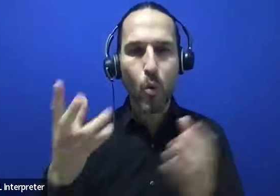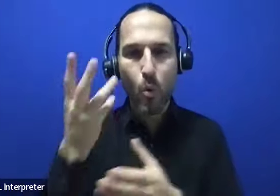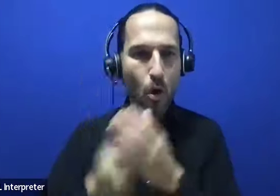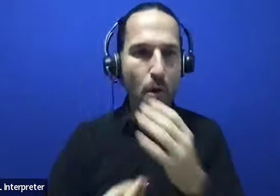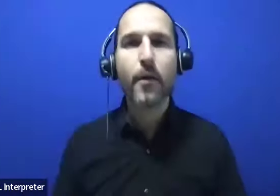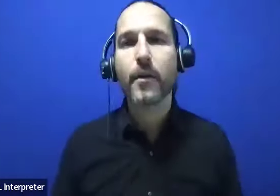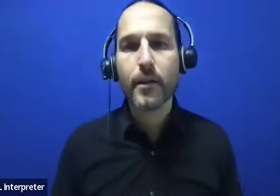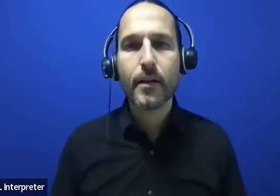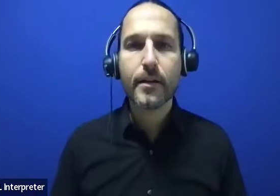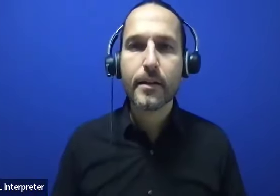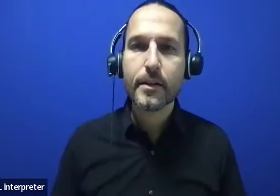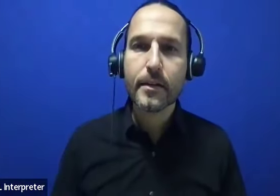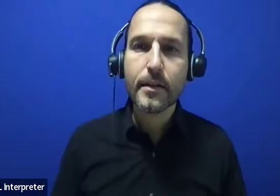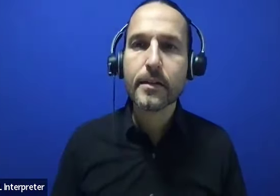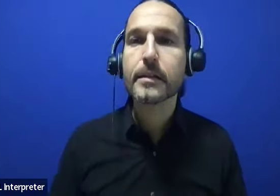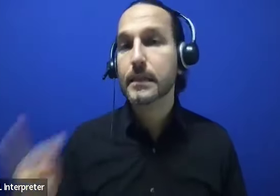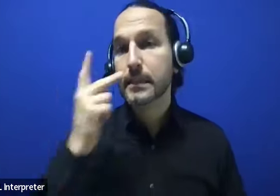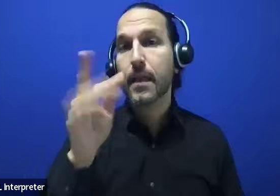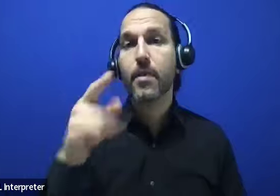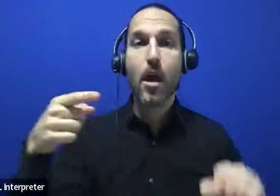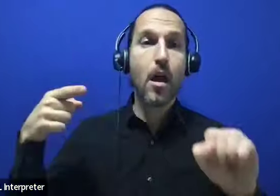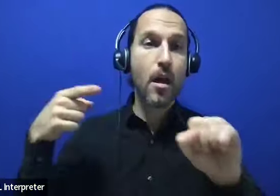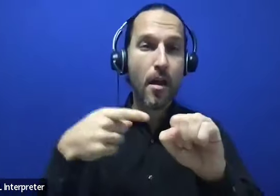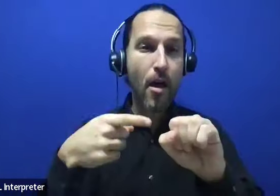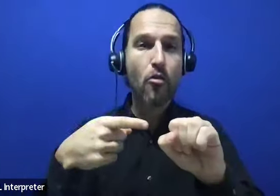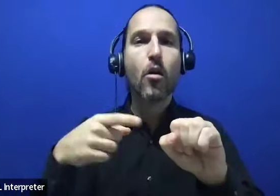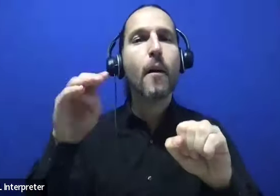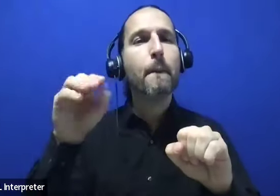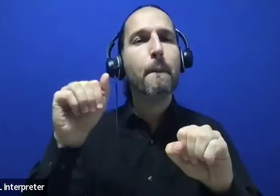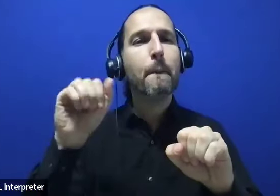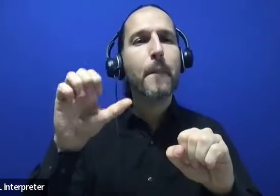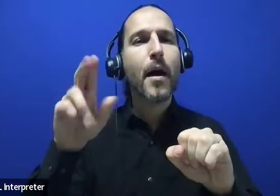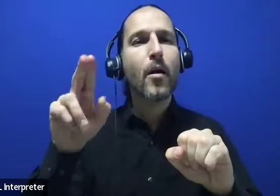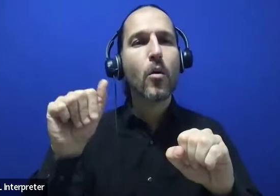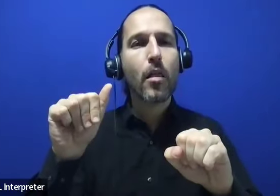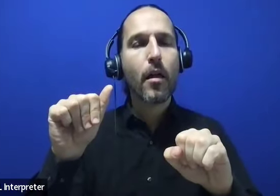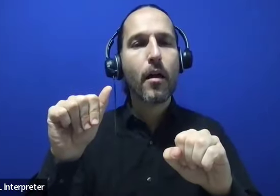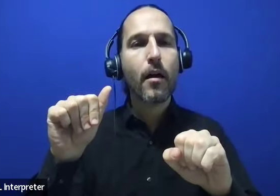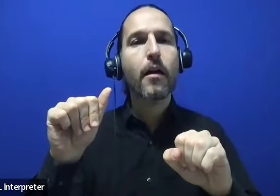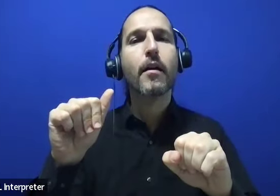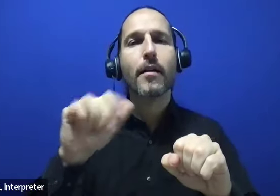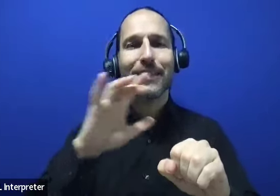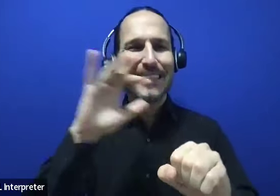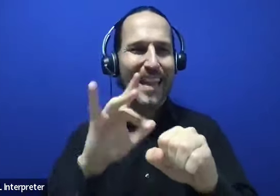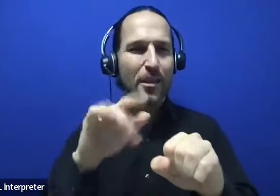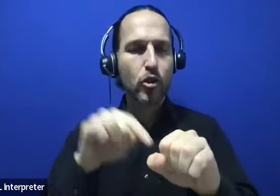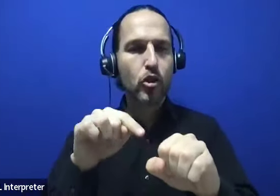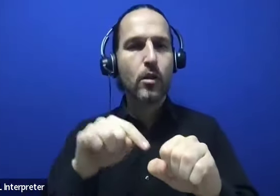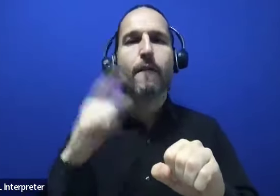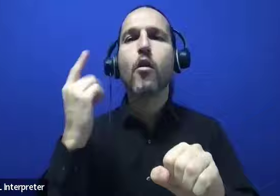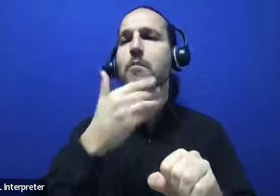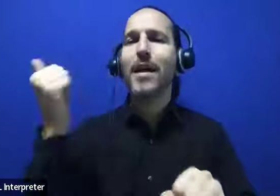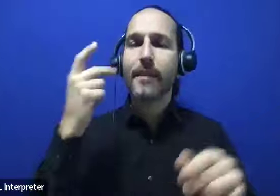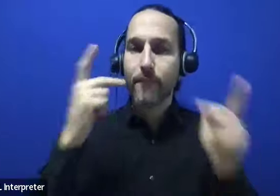bit of a arrow on your right, it says macula. That's the point of best vision, most sharp vision. And you can see